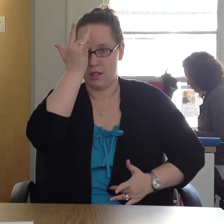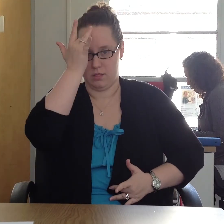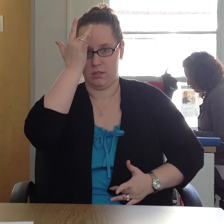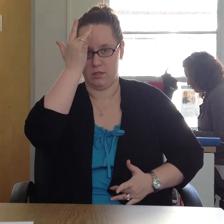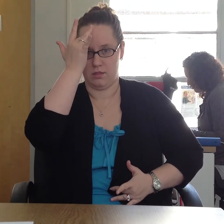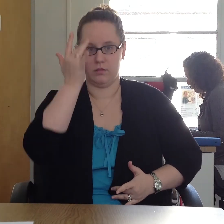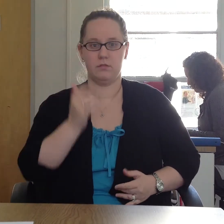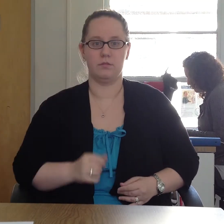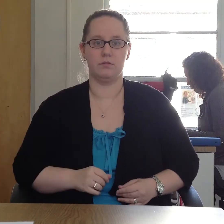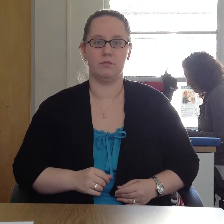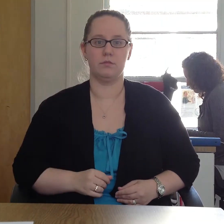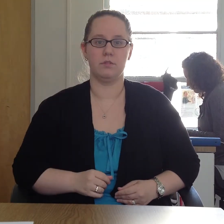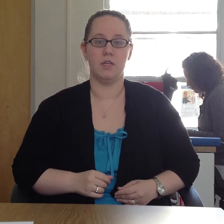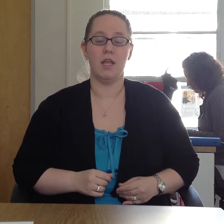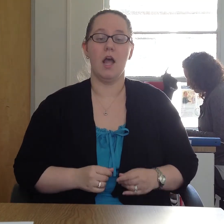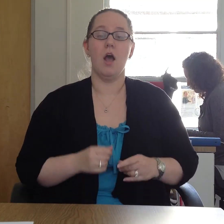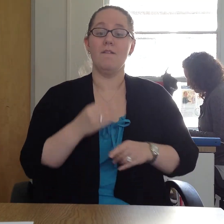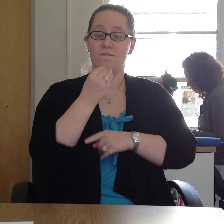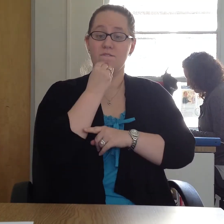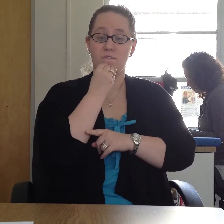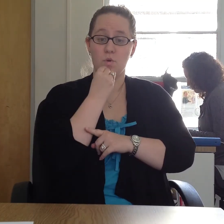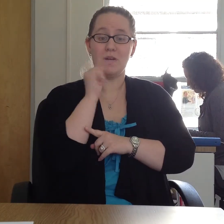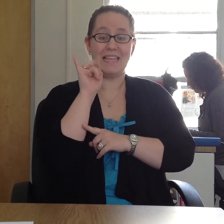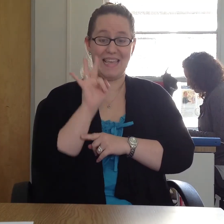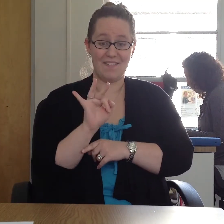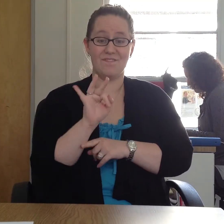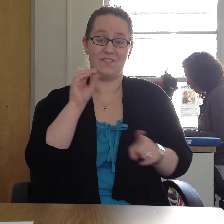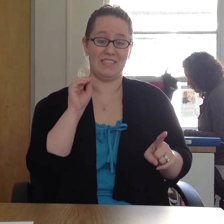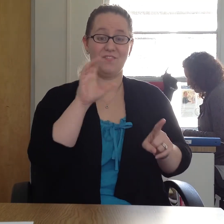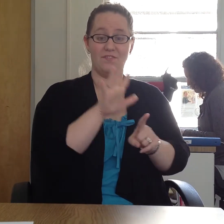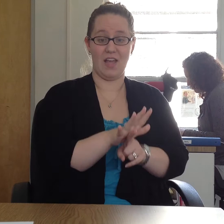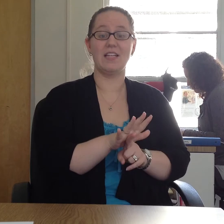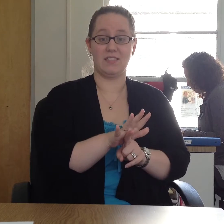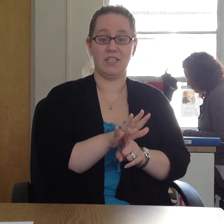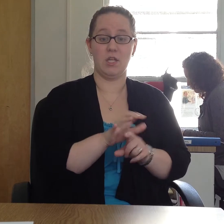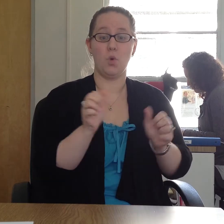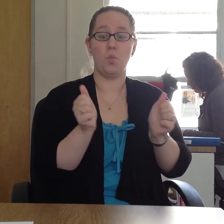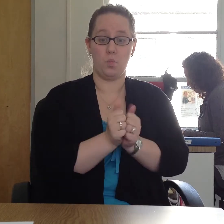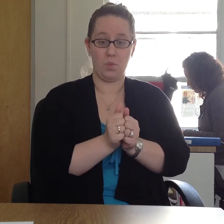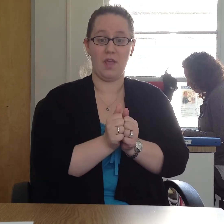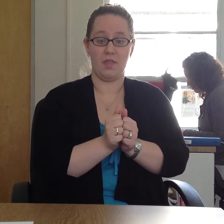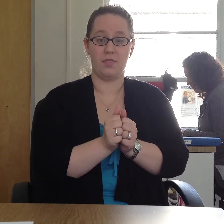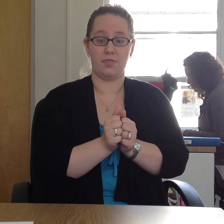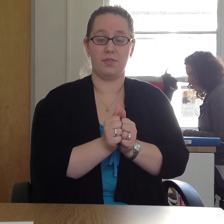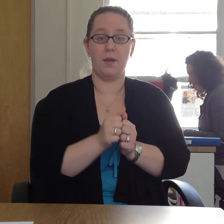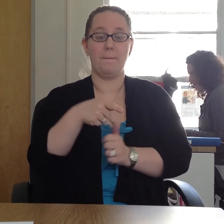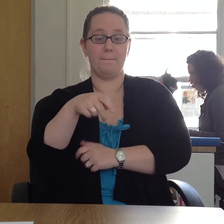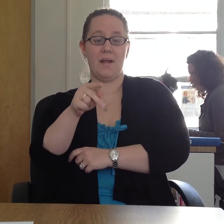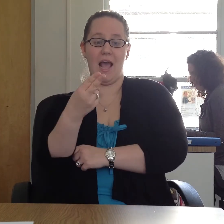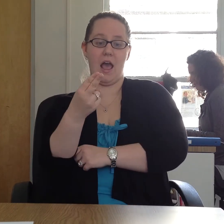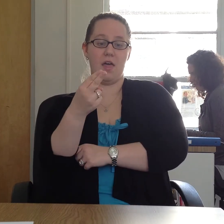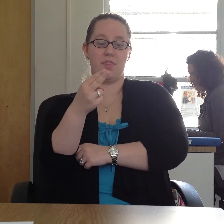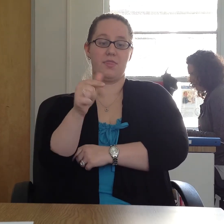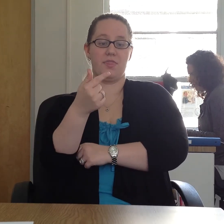Food contaminated with pathogenic bacteria has no change in taste,